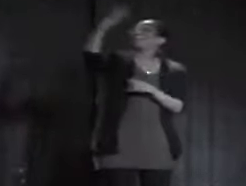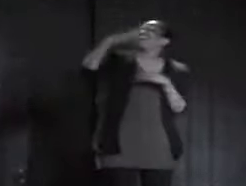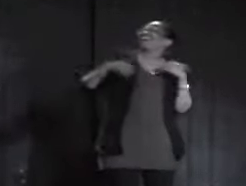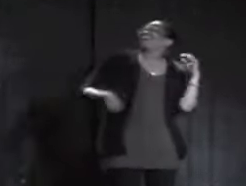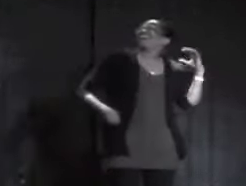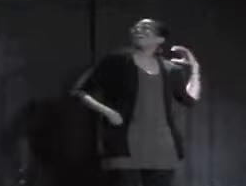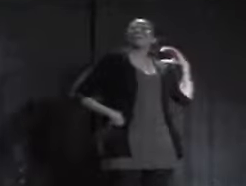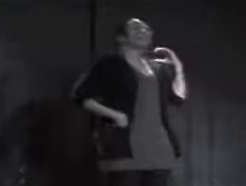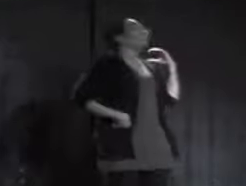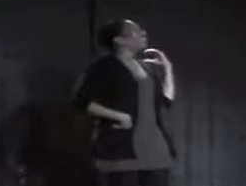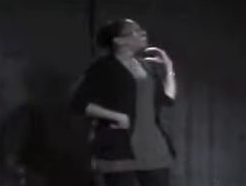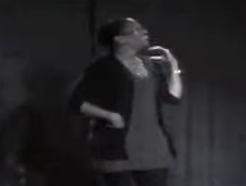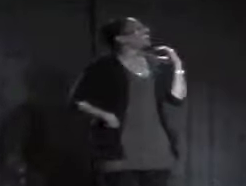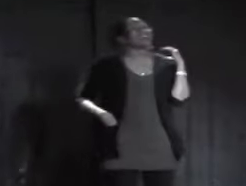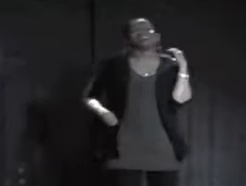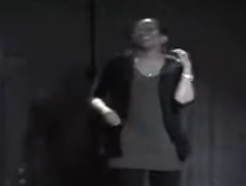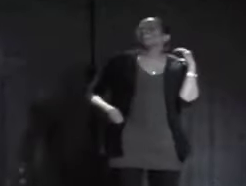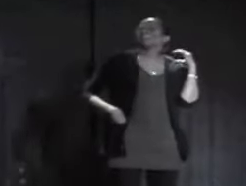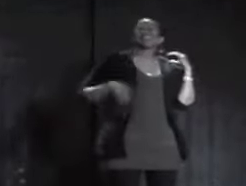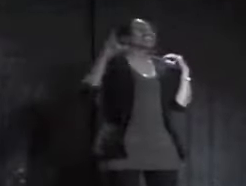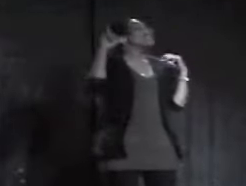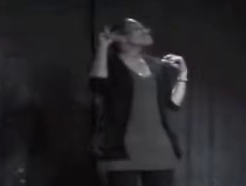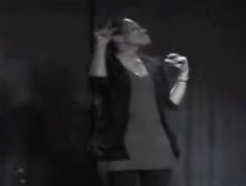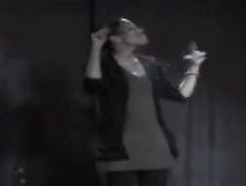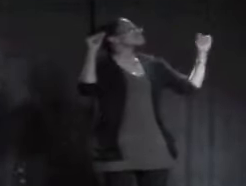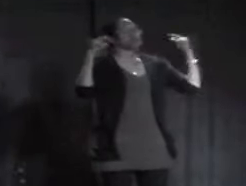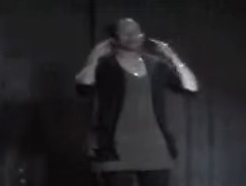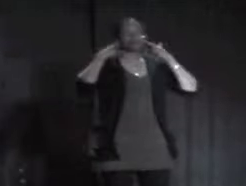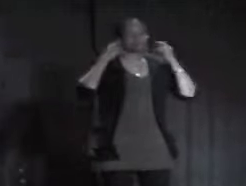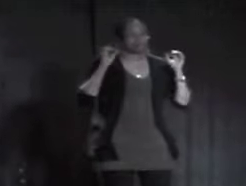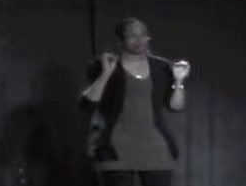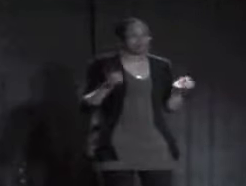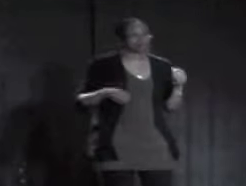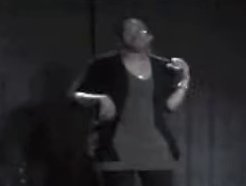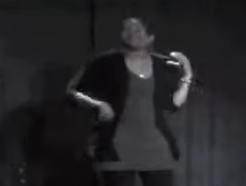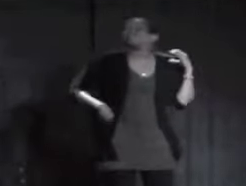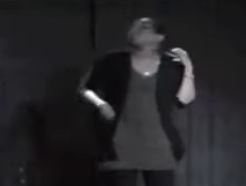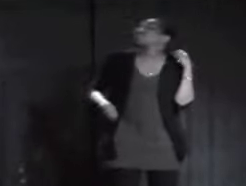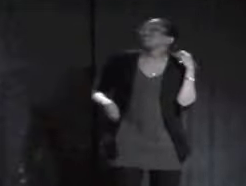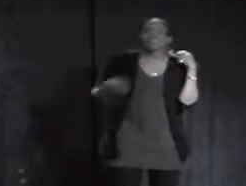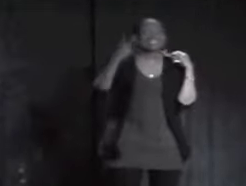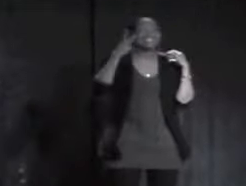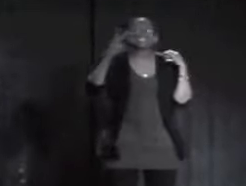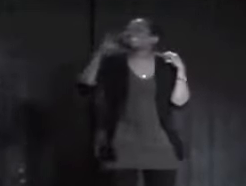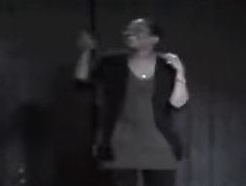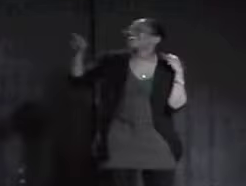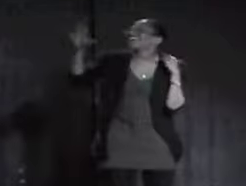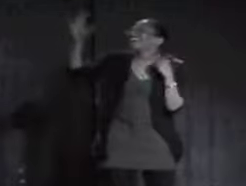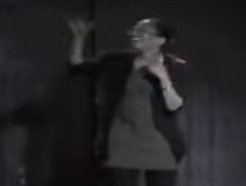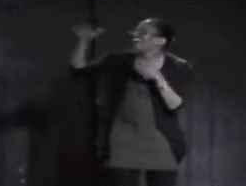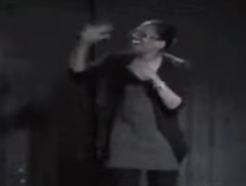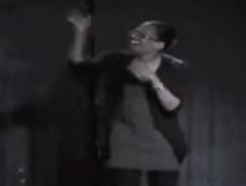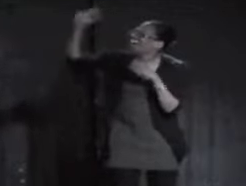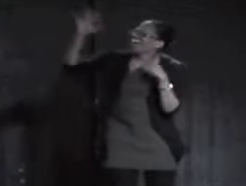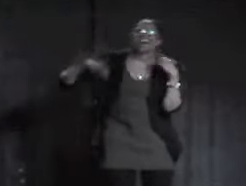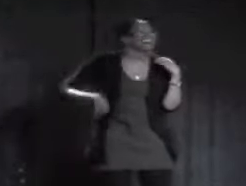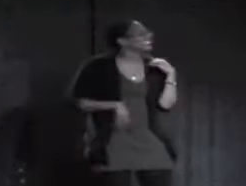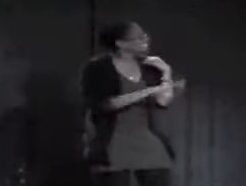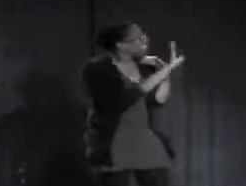day. The sun is shining. He's very happy. Now he hears the birds chirping, but he can't really hear them. But he sees them, hey, and he's waving